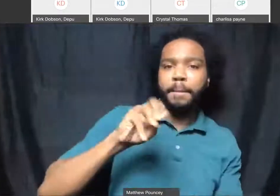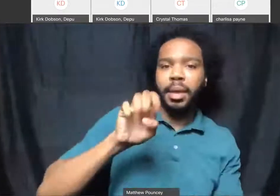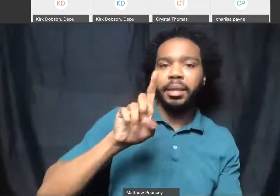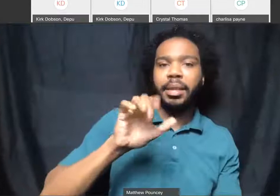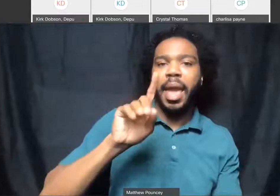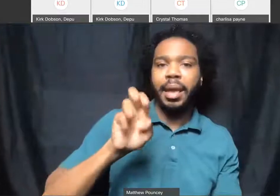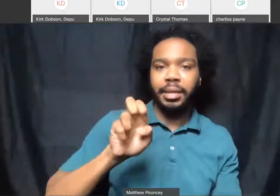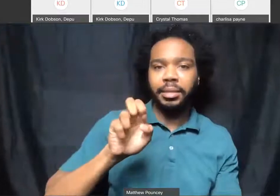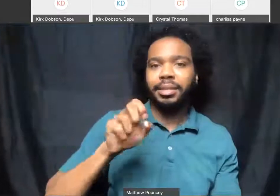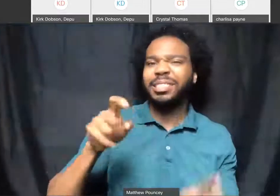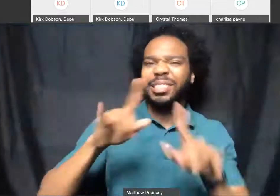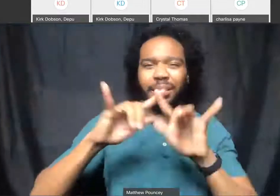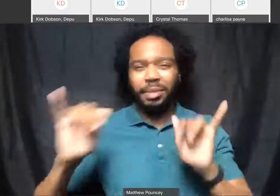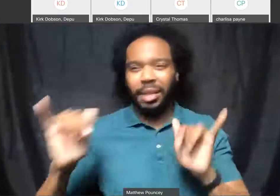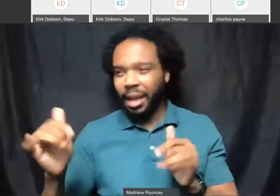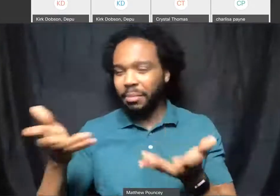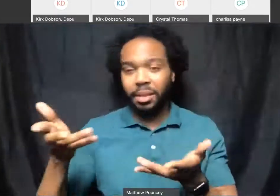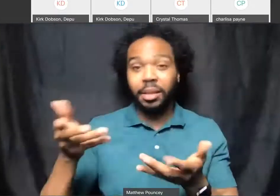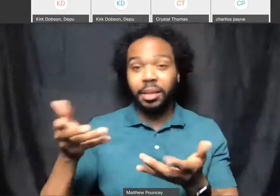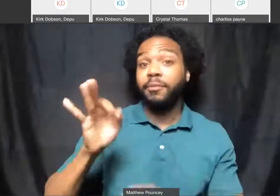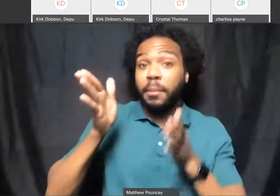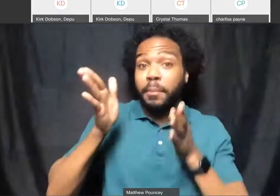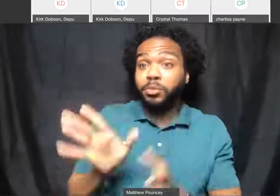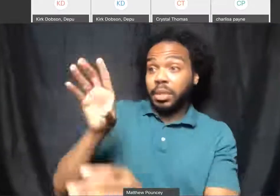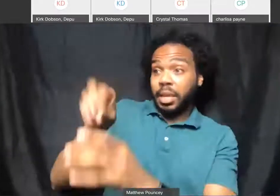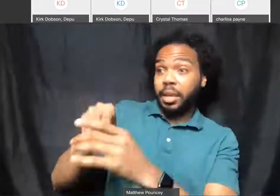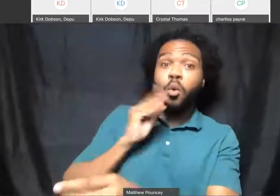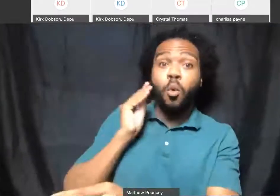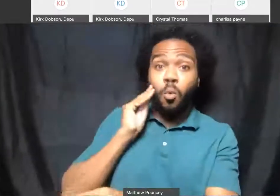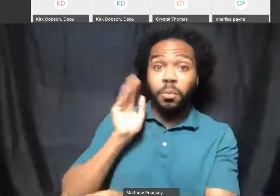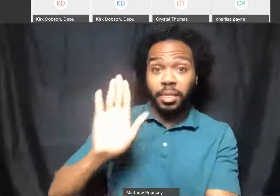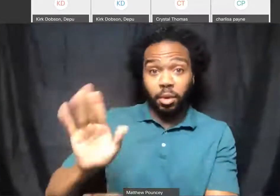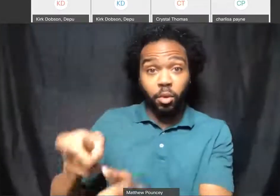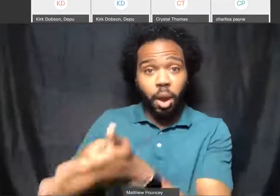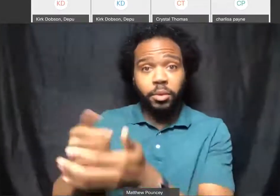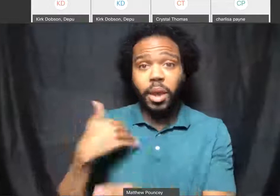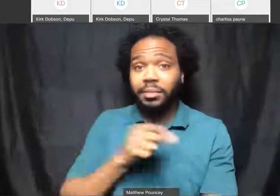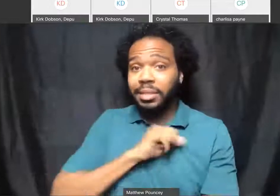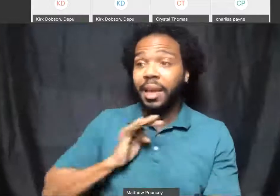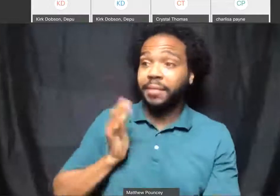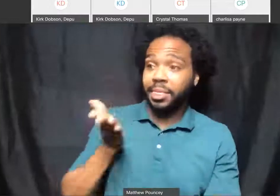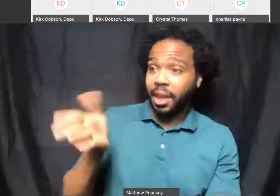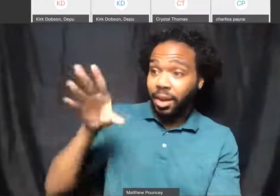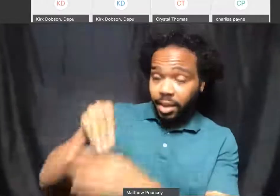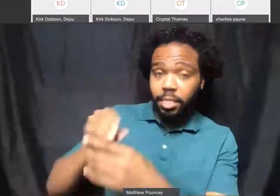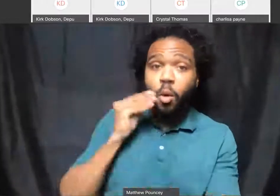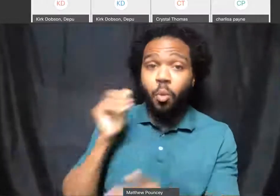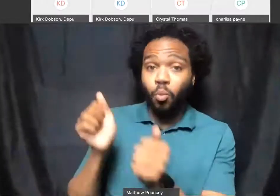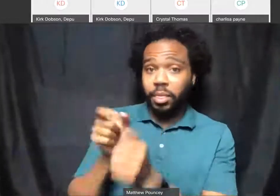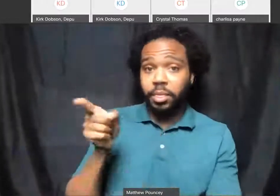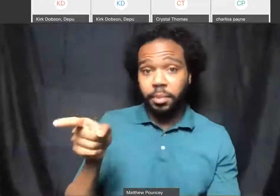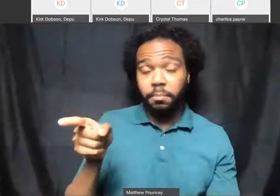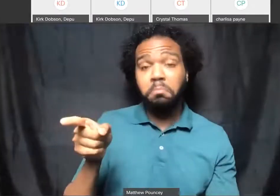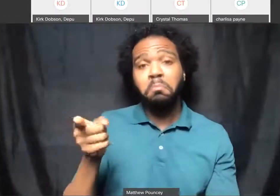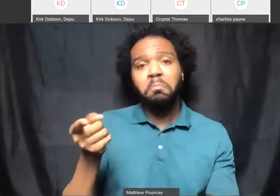so if people are in a home and they're required to have staffing in the home with them, then you couldn't